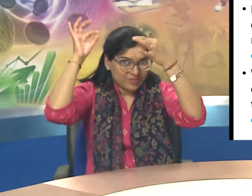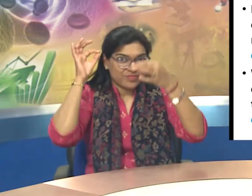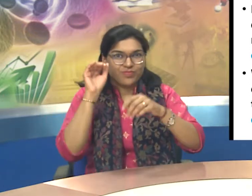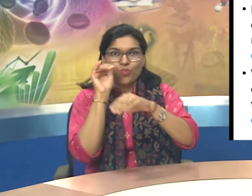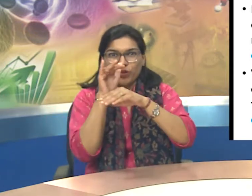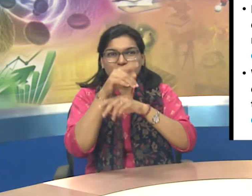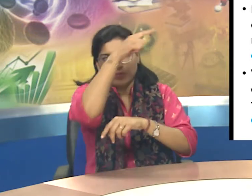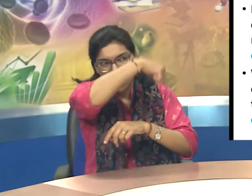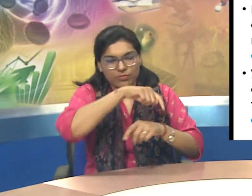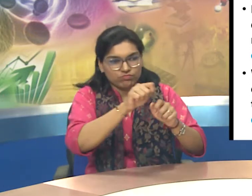letters